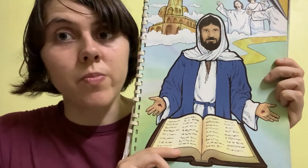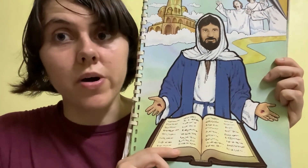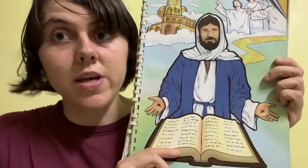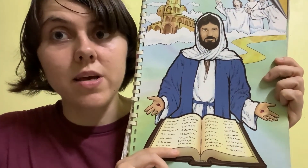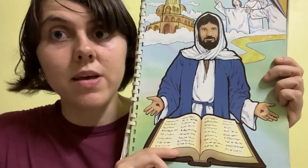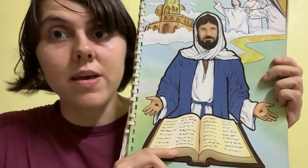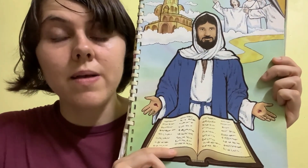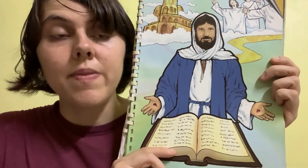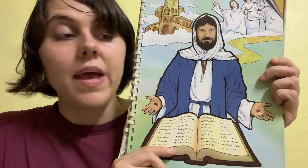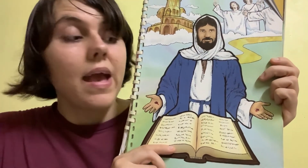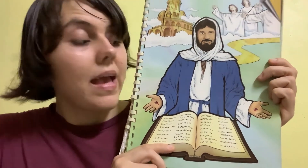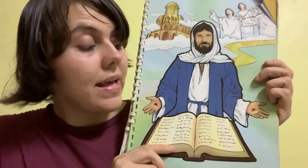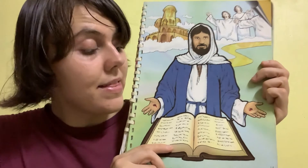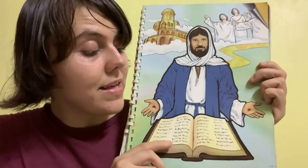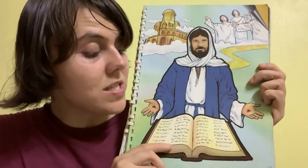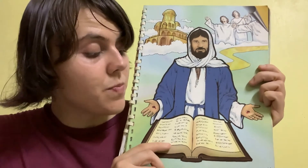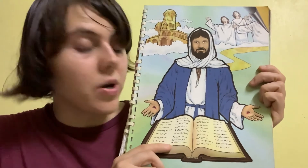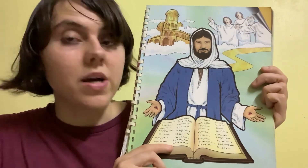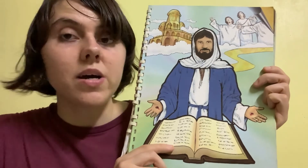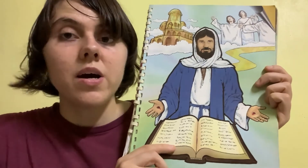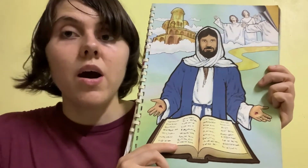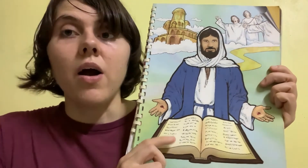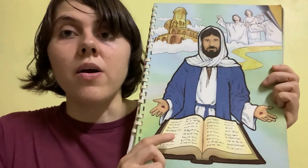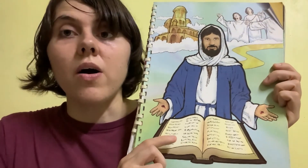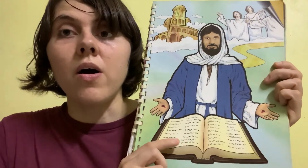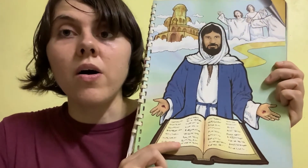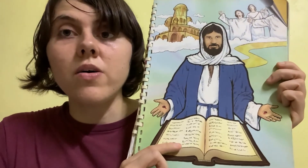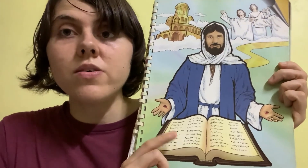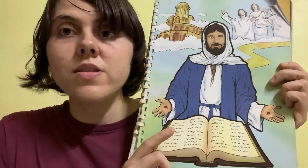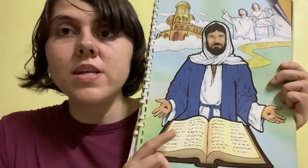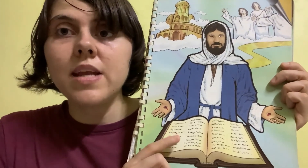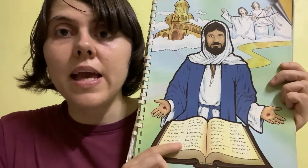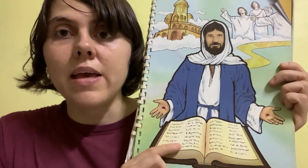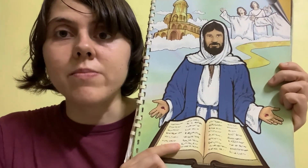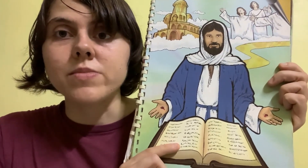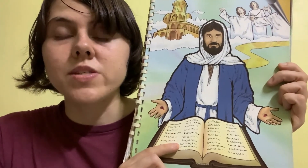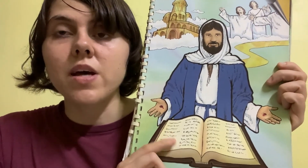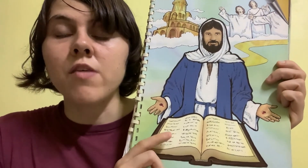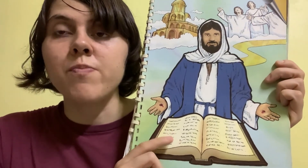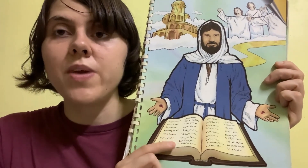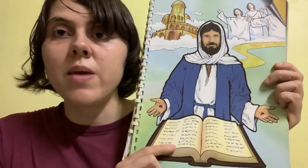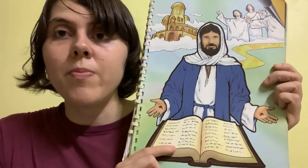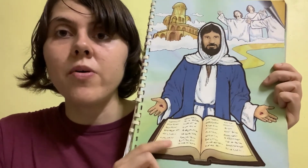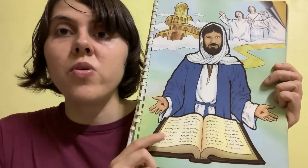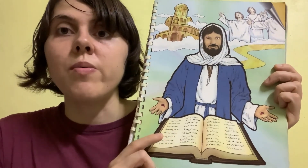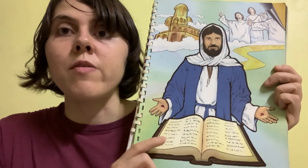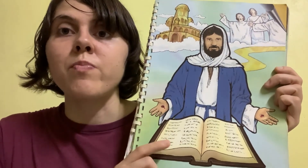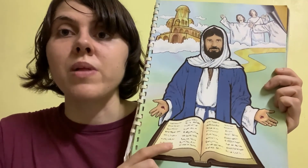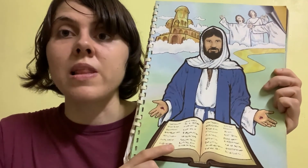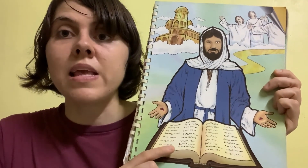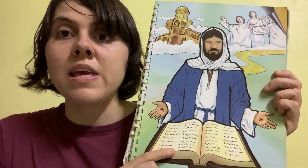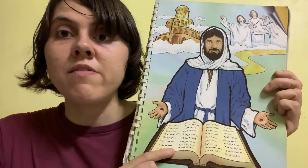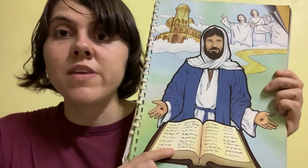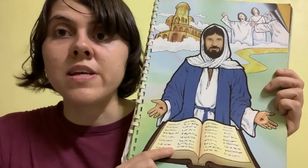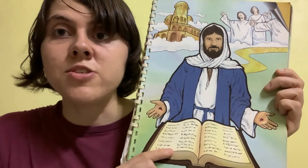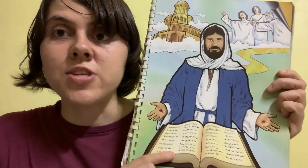book. In this book are all the names of people who have believed in